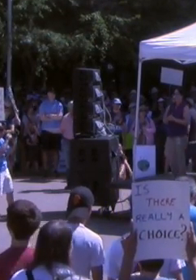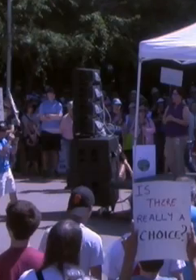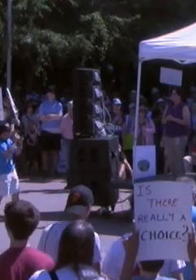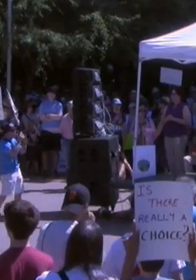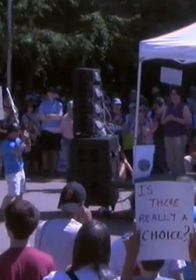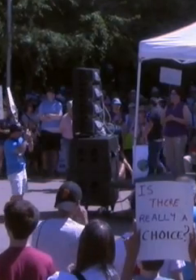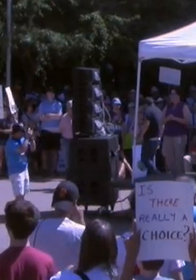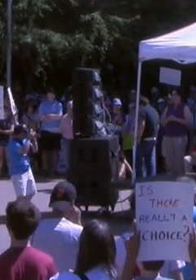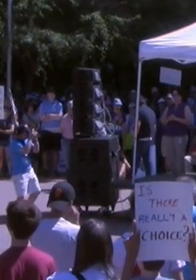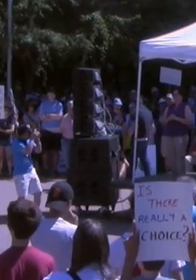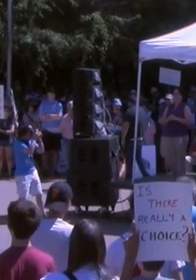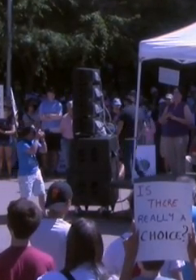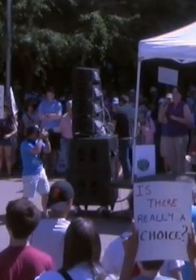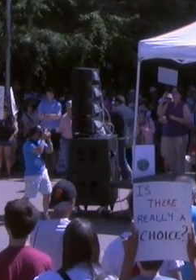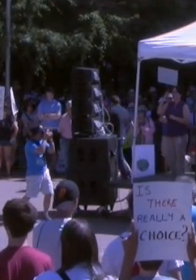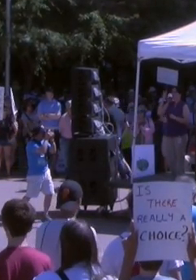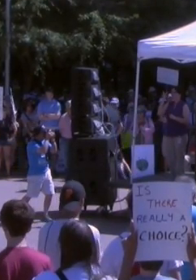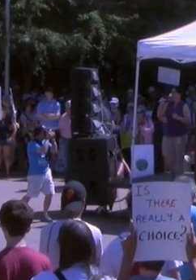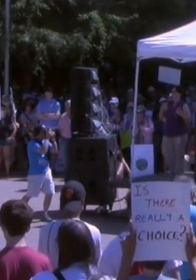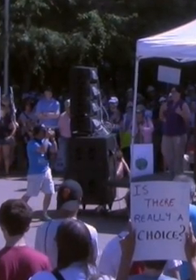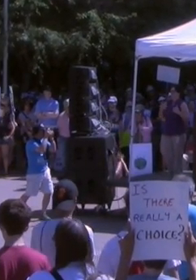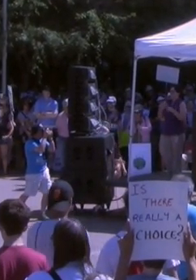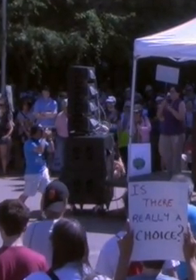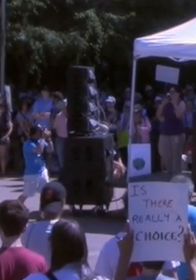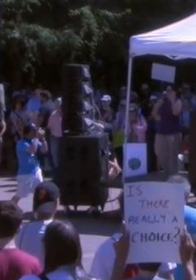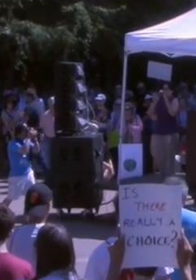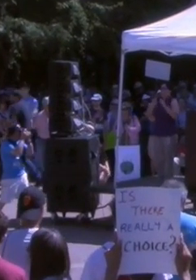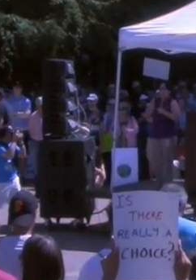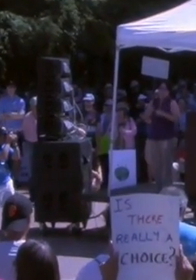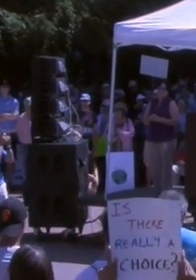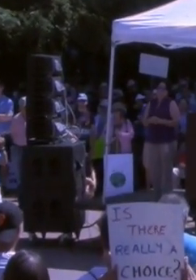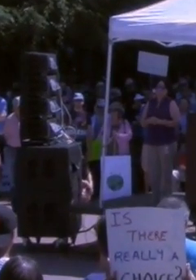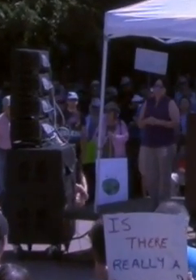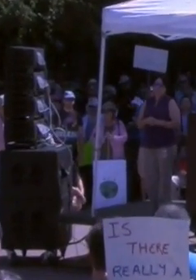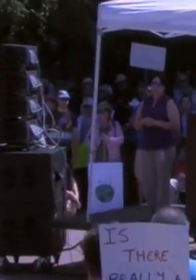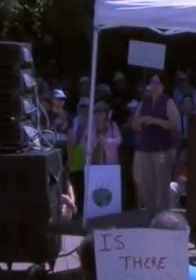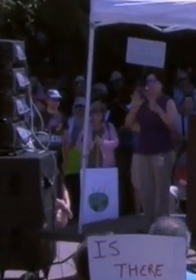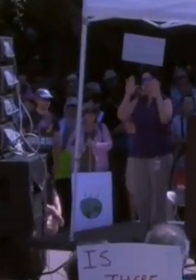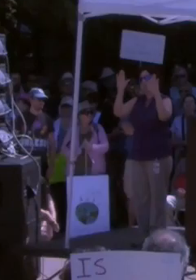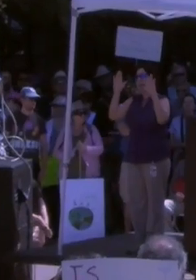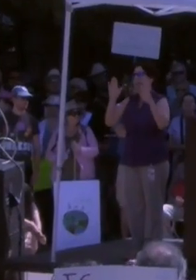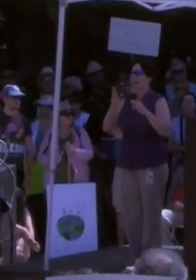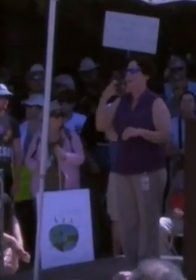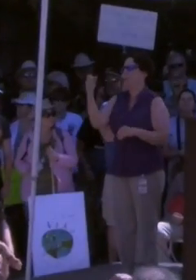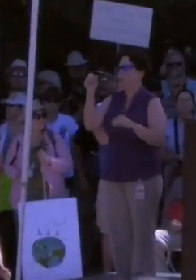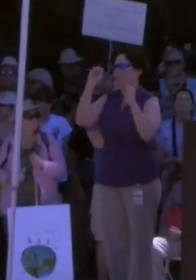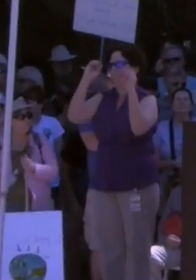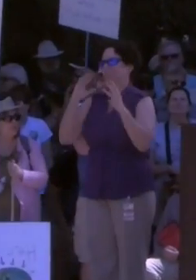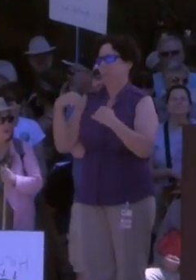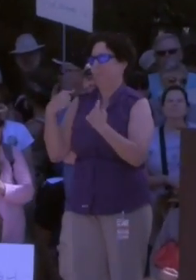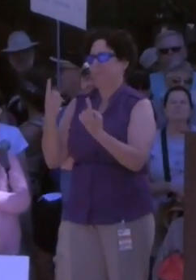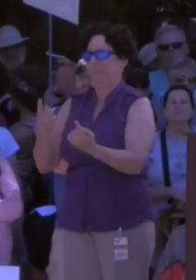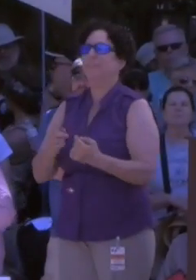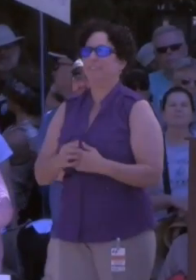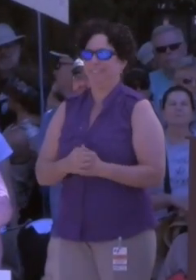Now, the reason that I'm a scientist is because of great public high school teachers.